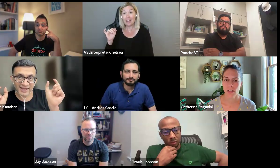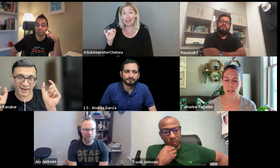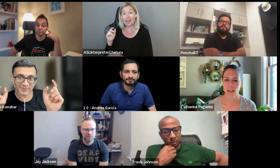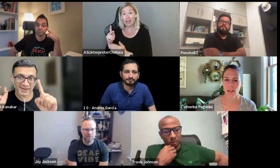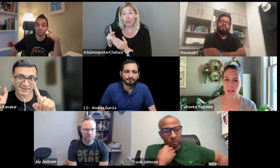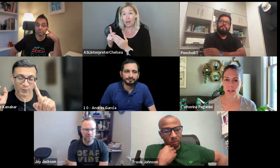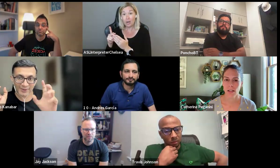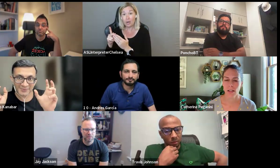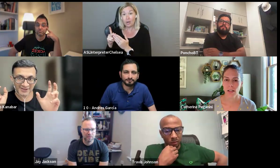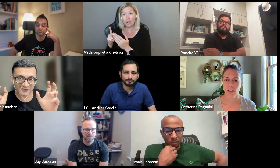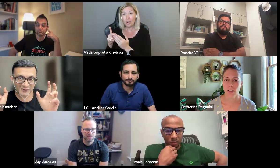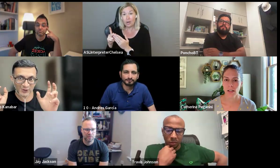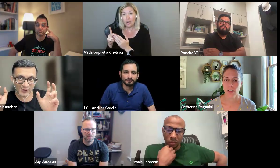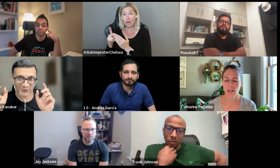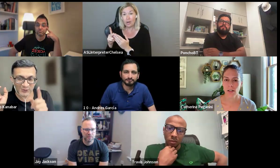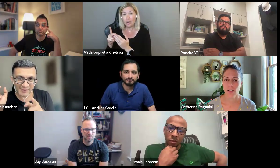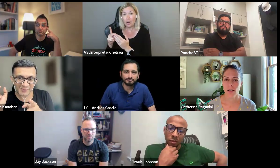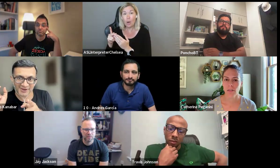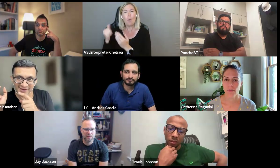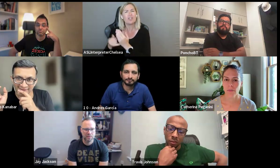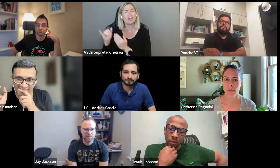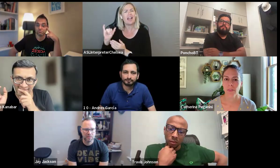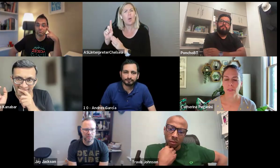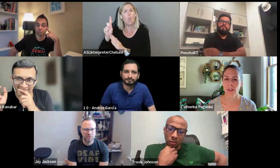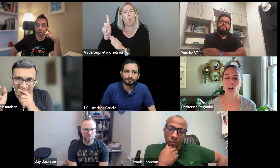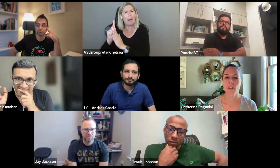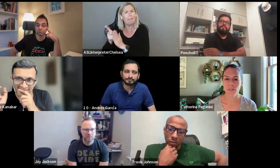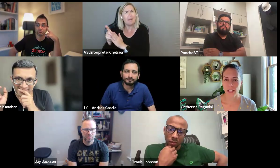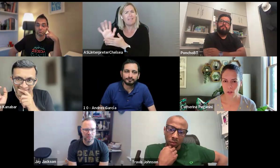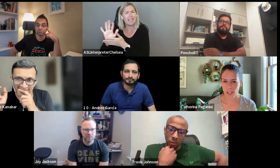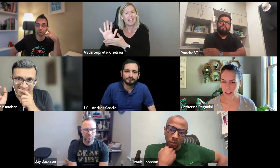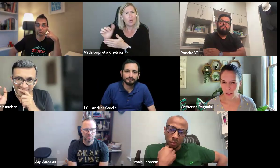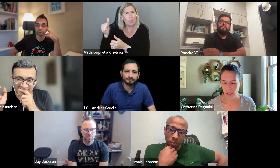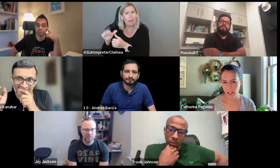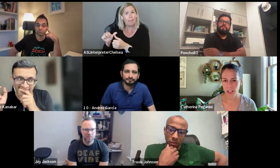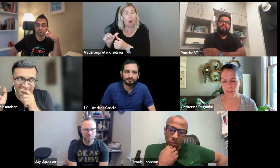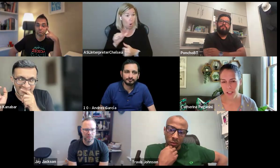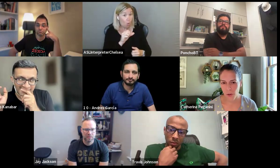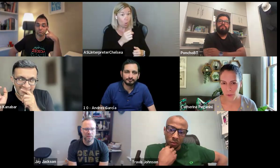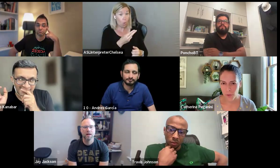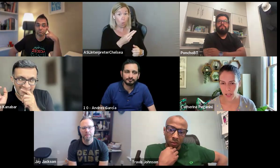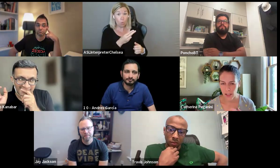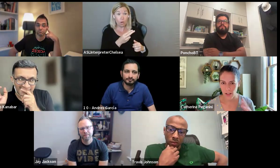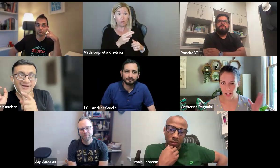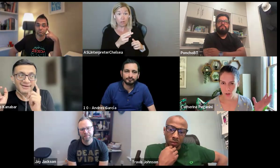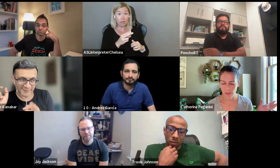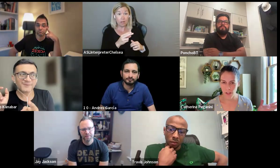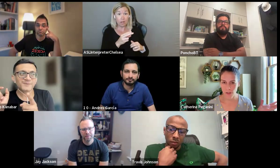that I'm there, 1 minute video. Do you remember that, Harim? Oh, the videos, like the Linkerd video, like the actual video.